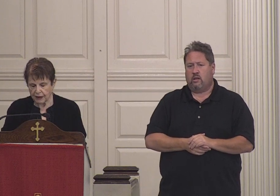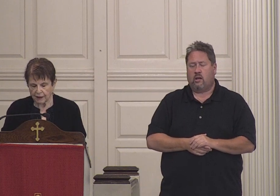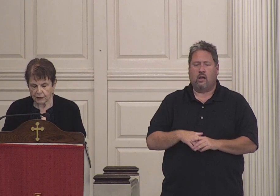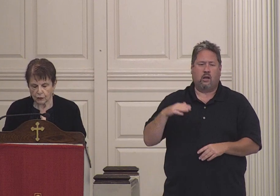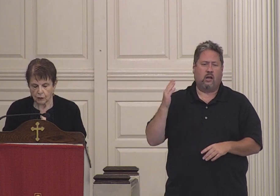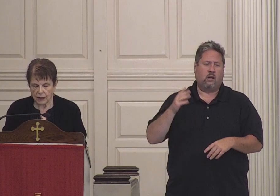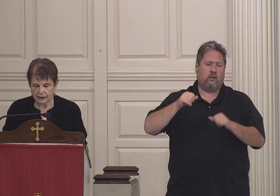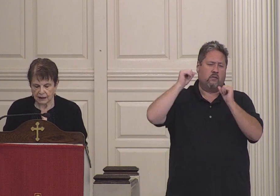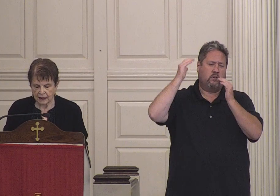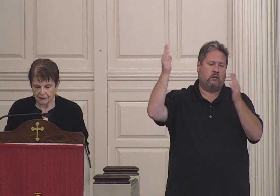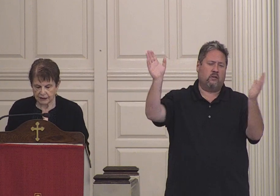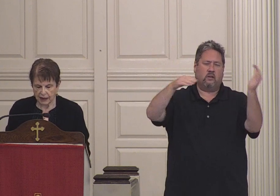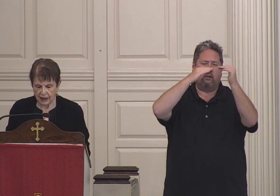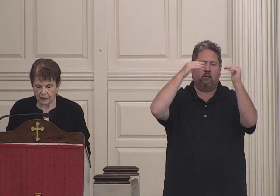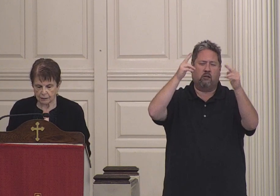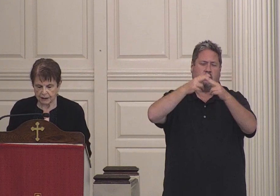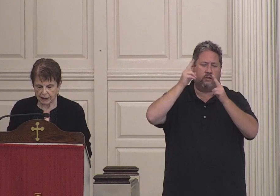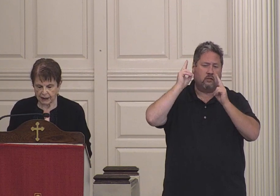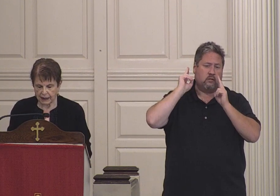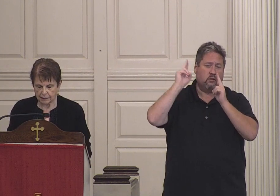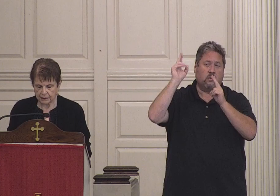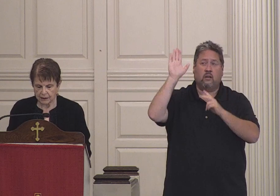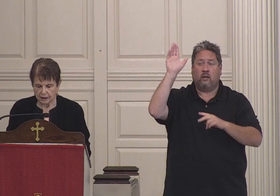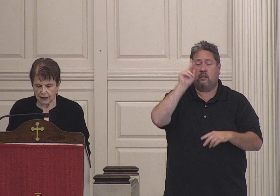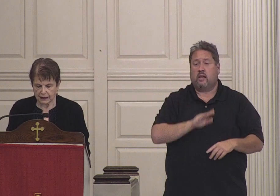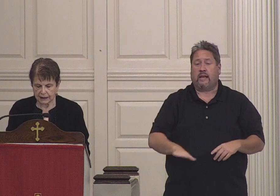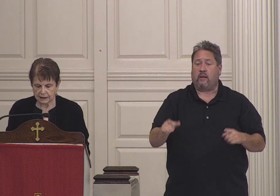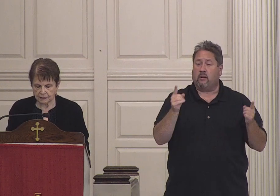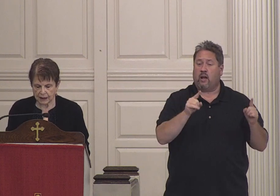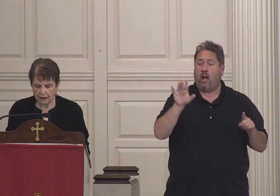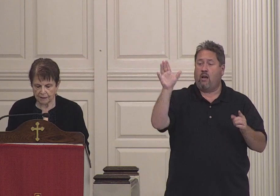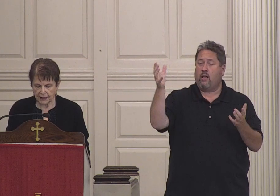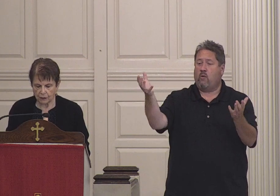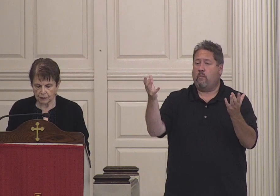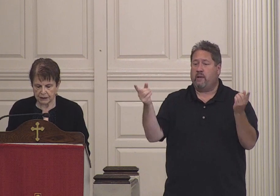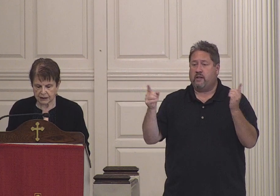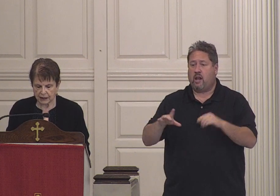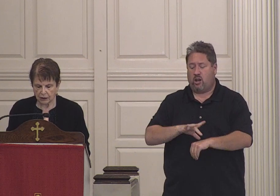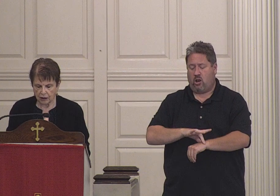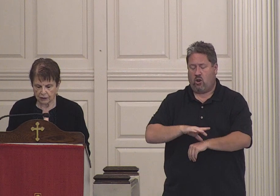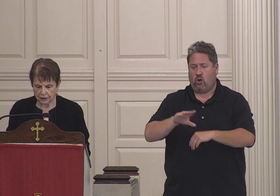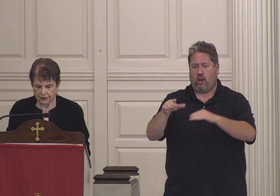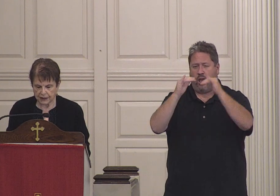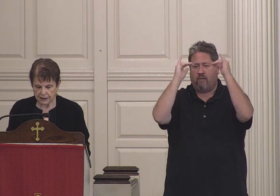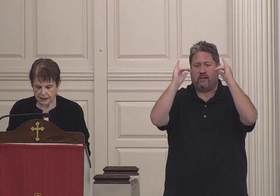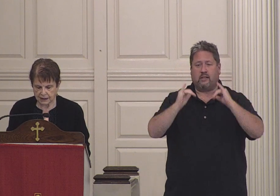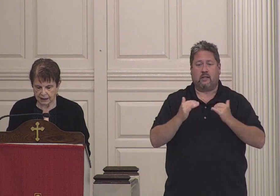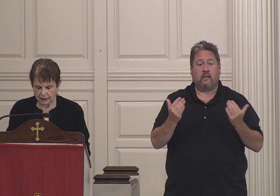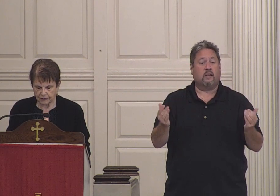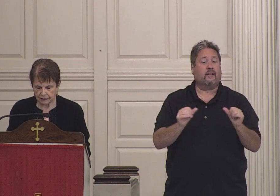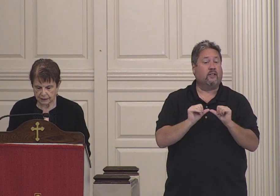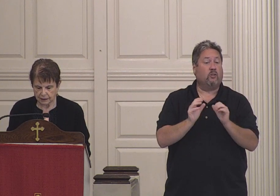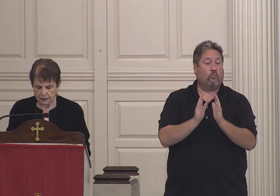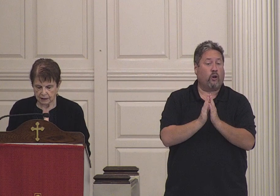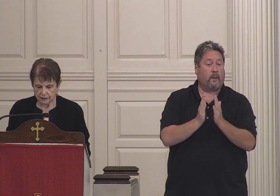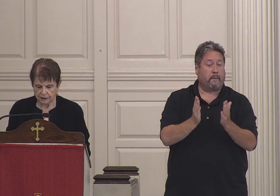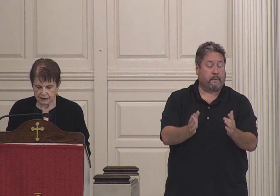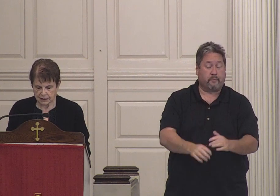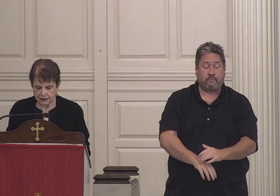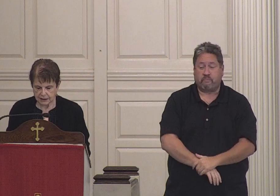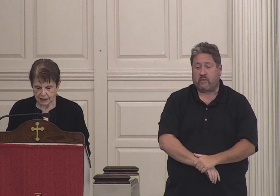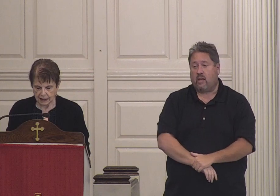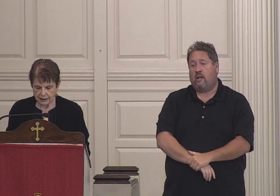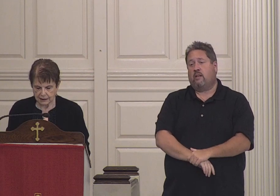Our Father, who art in heaven, hallowed be thy name. Thy kingdom come, thy will be done, on earth as it is in heaven.